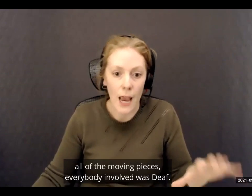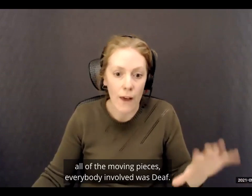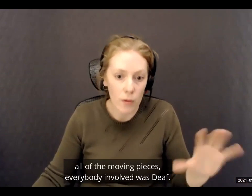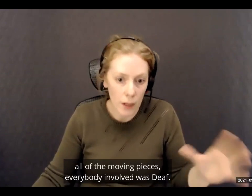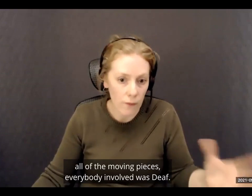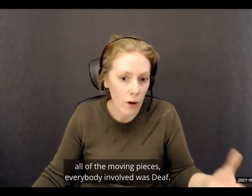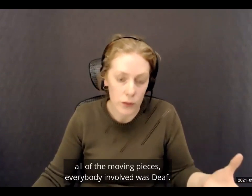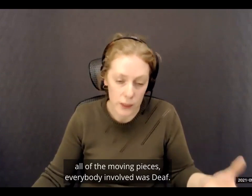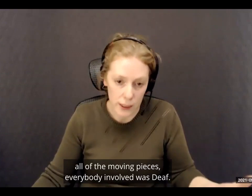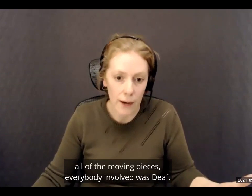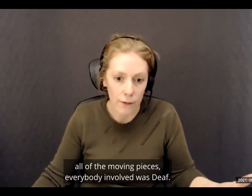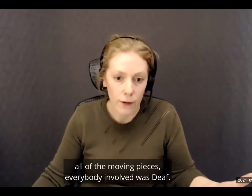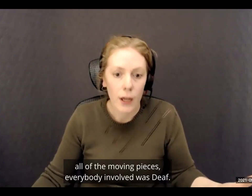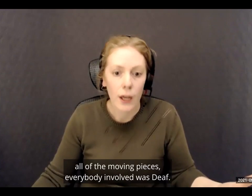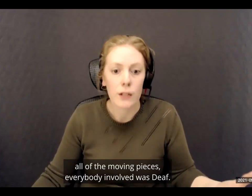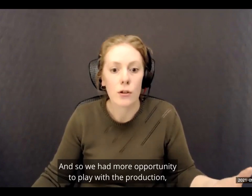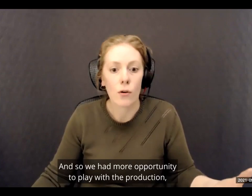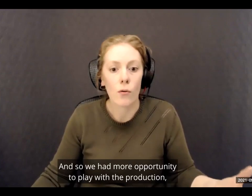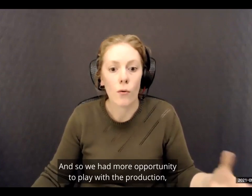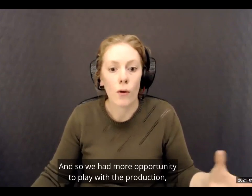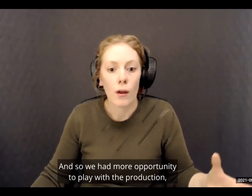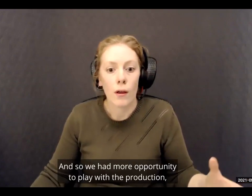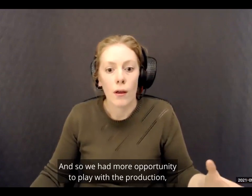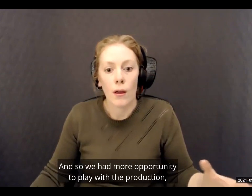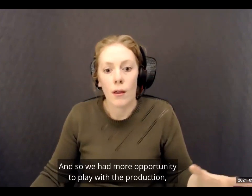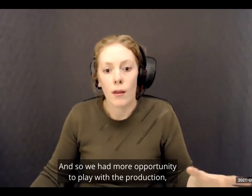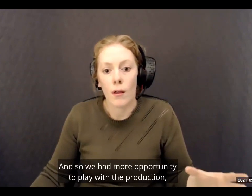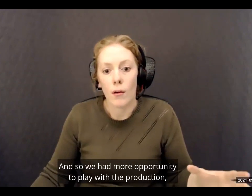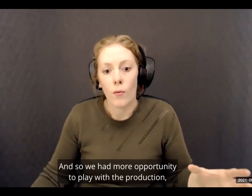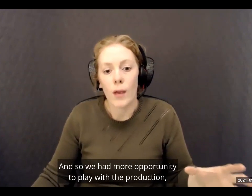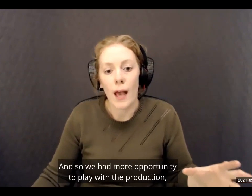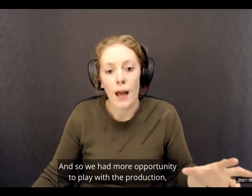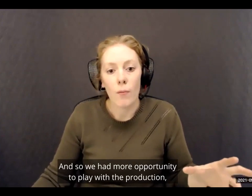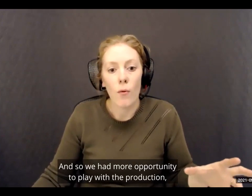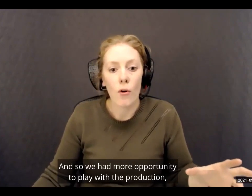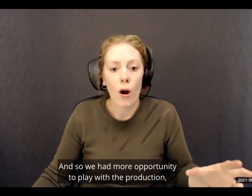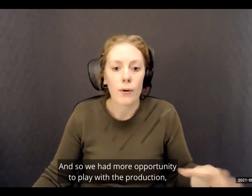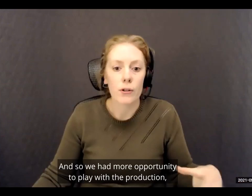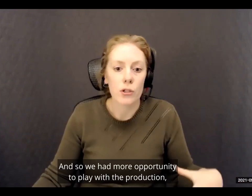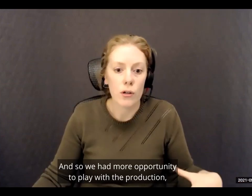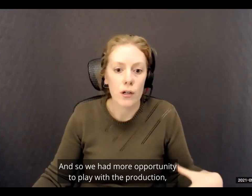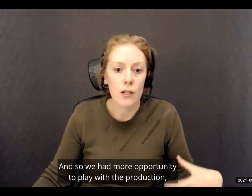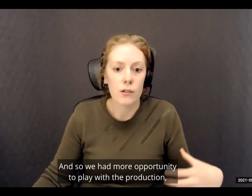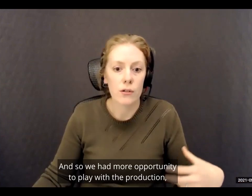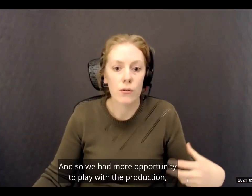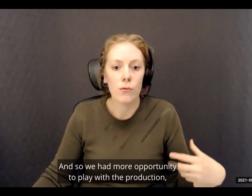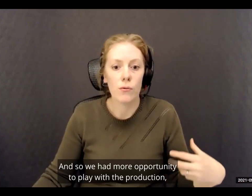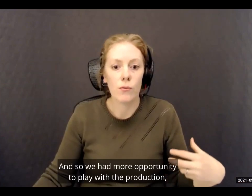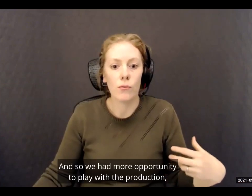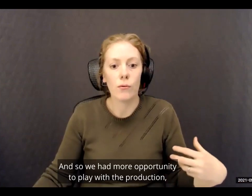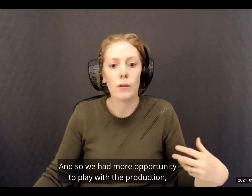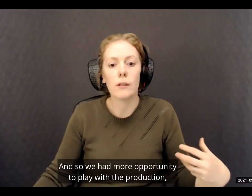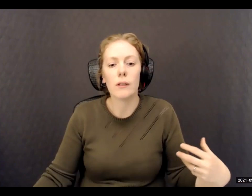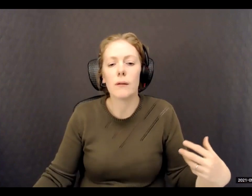moving pieces, everybody involved was deaf. And so we had more opportunity